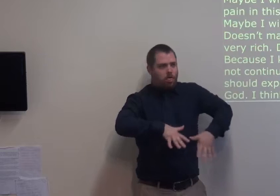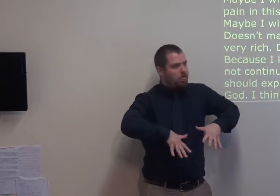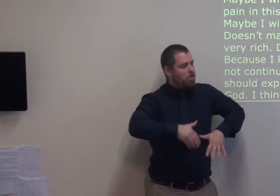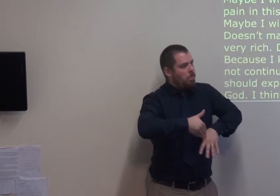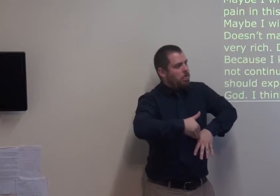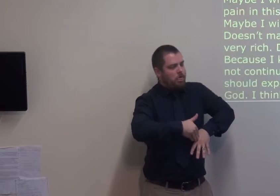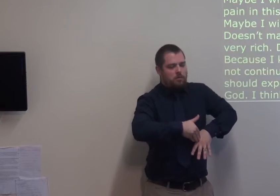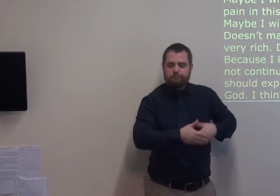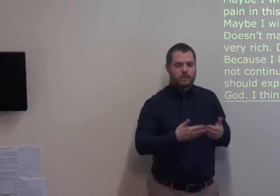Doesn't matter.